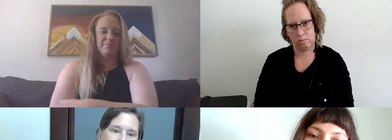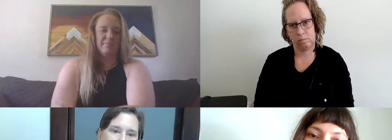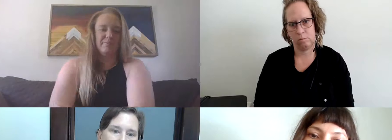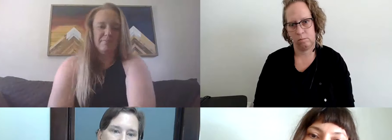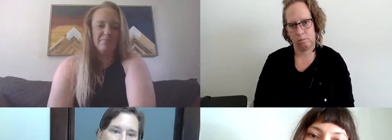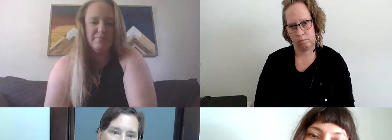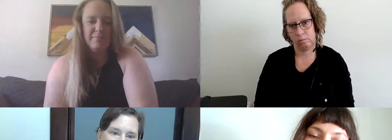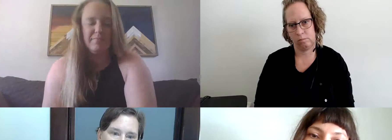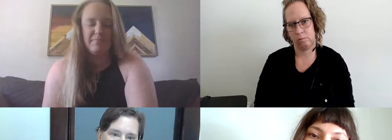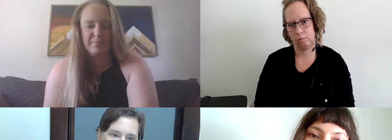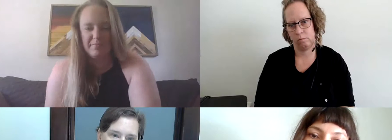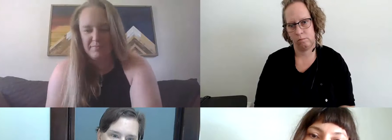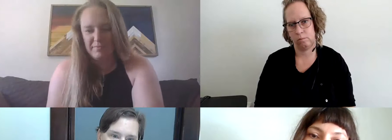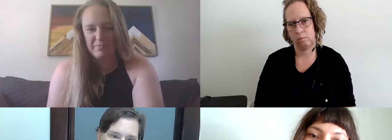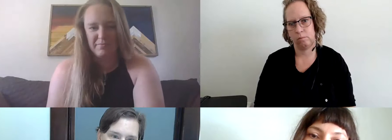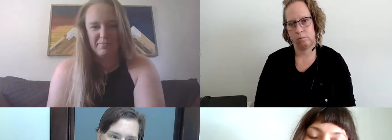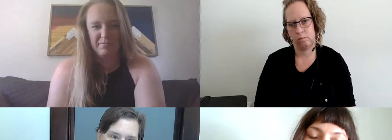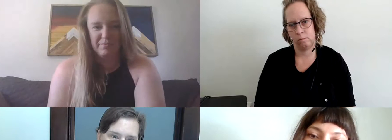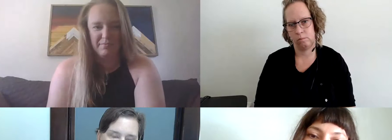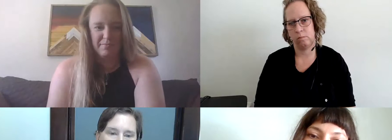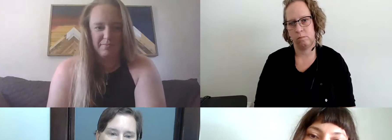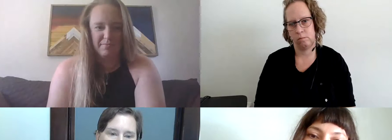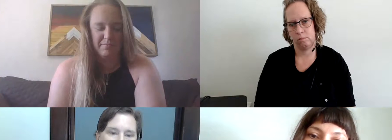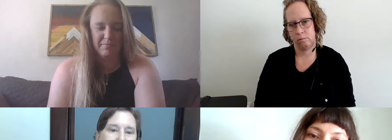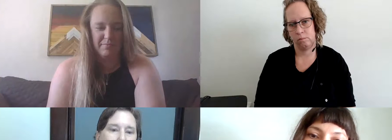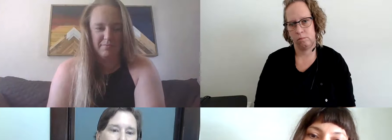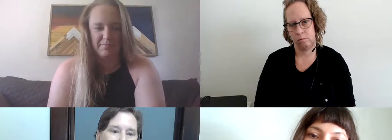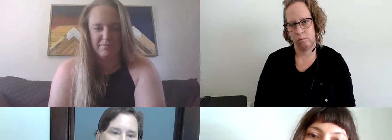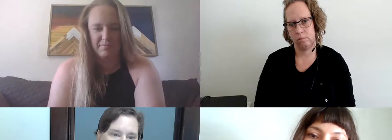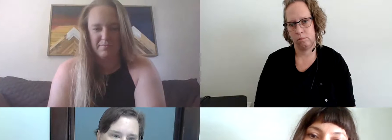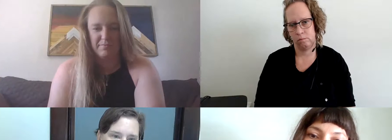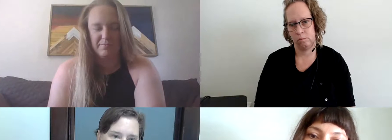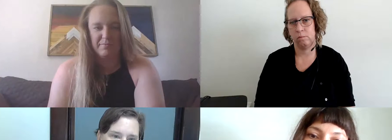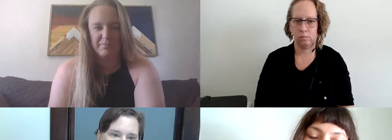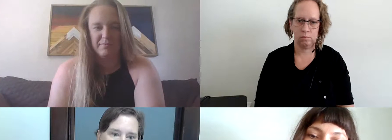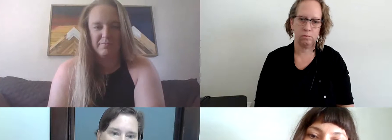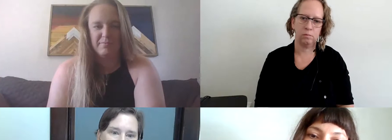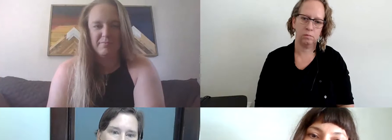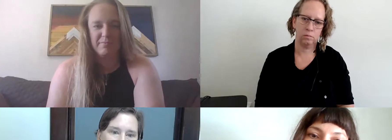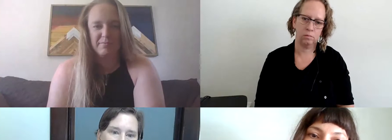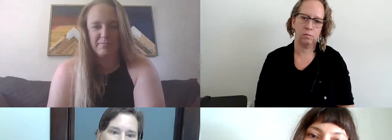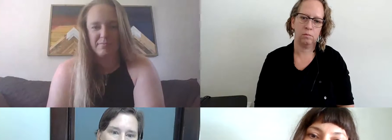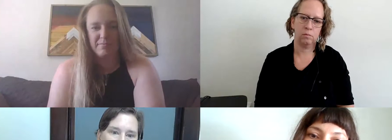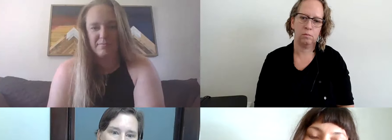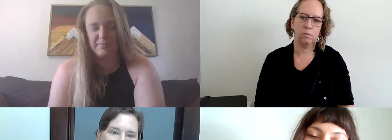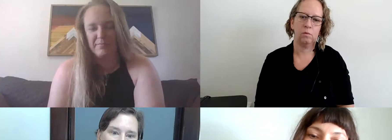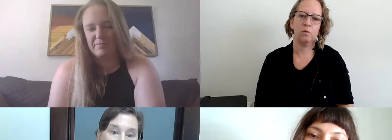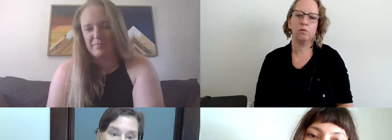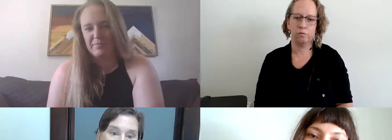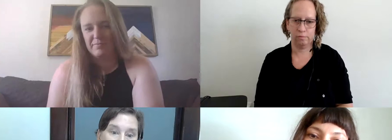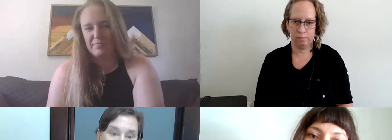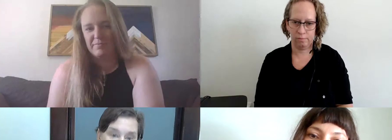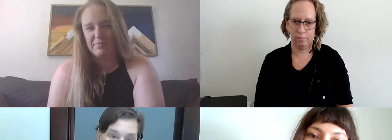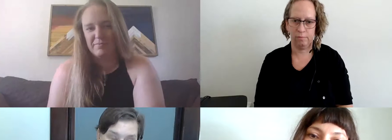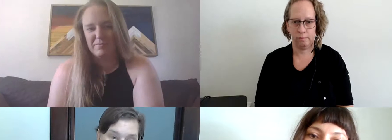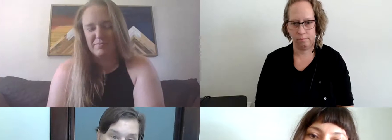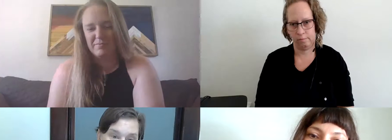assistant in the middle of the call who reads your text aloud. Video relay service and video